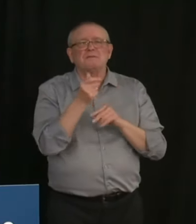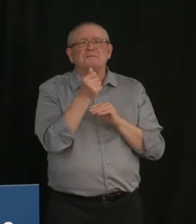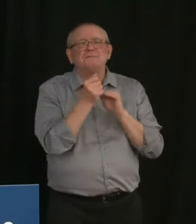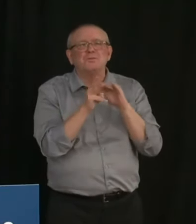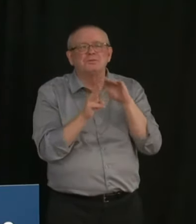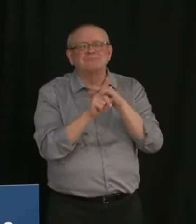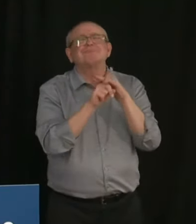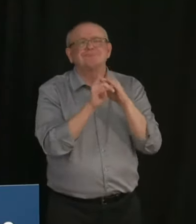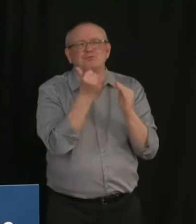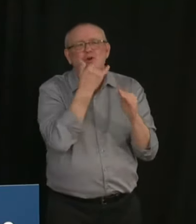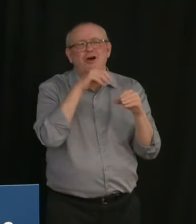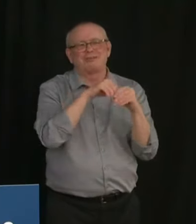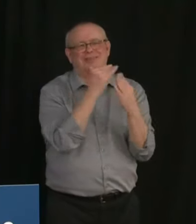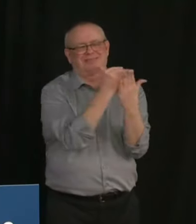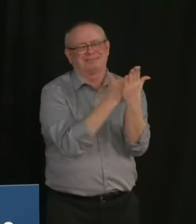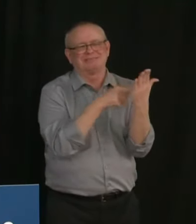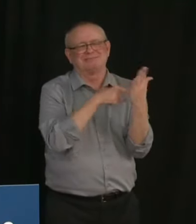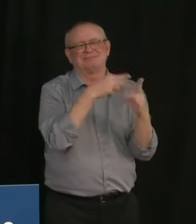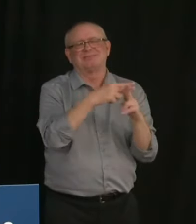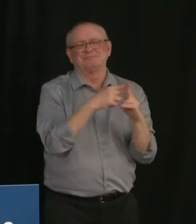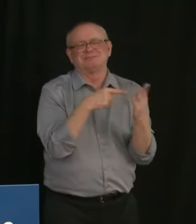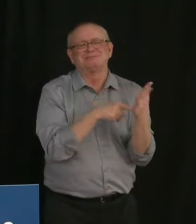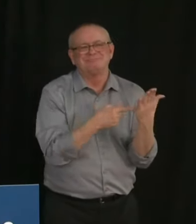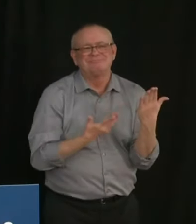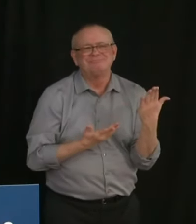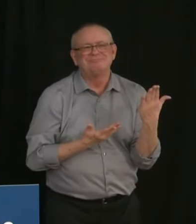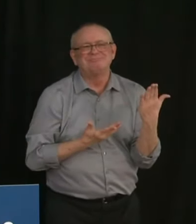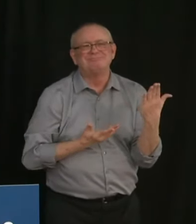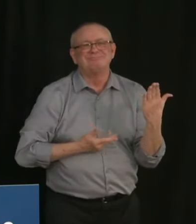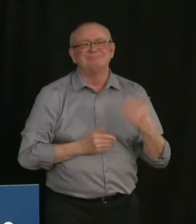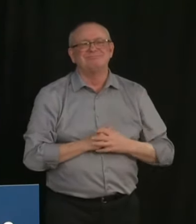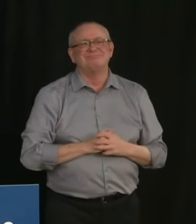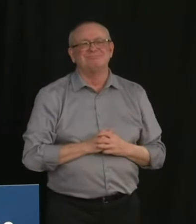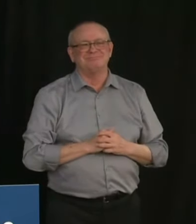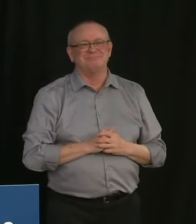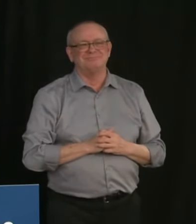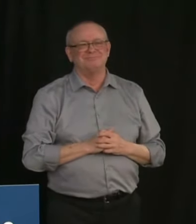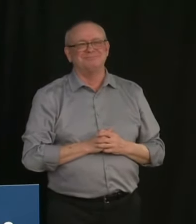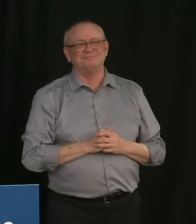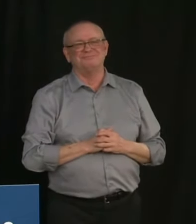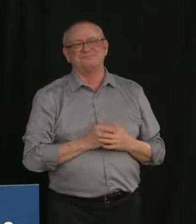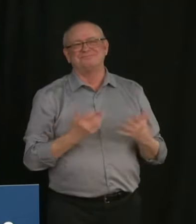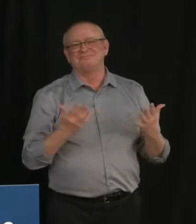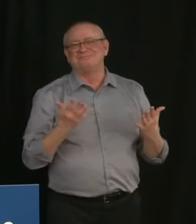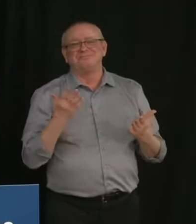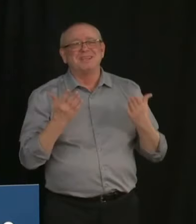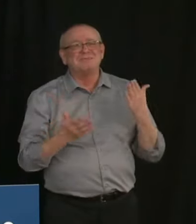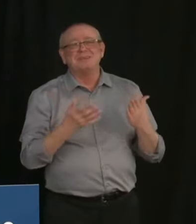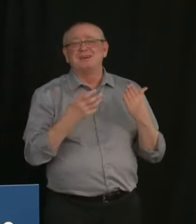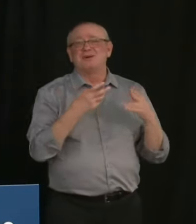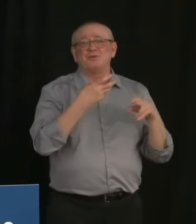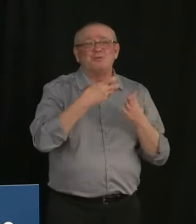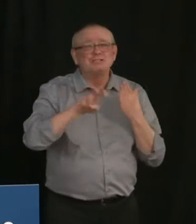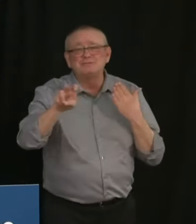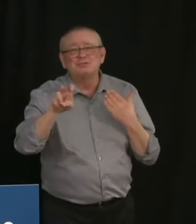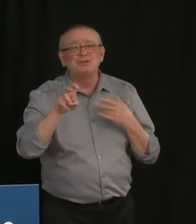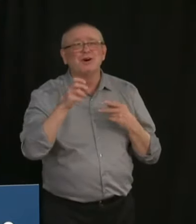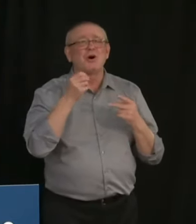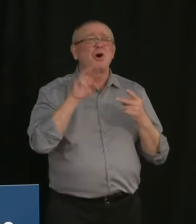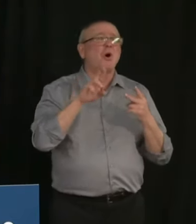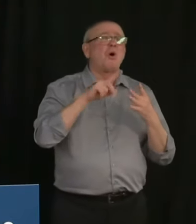up to date, and there may have been some people on those lists who, for various reasons, had moved on, and there may be people who were not on those